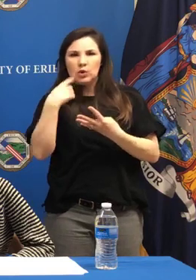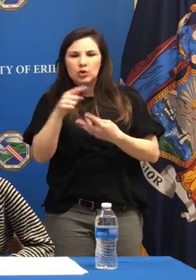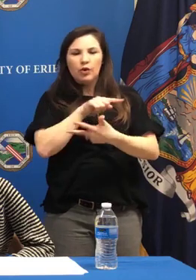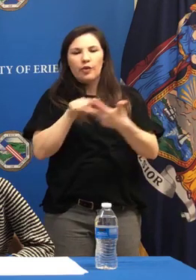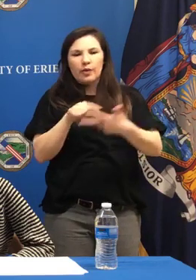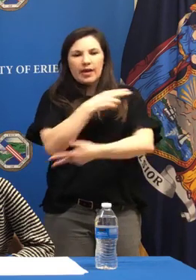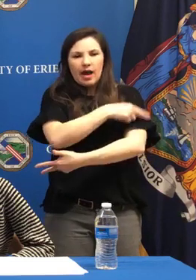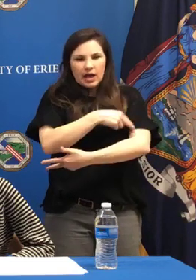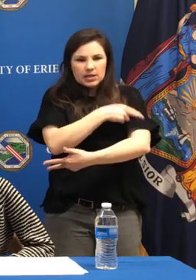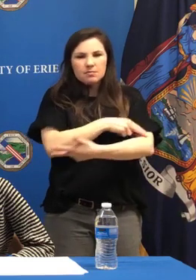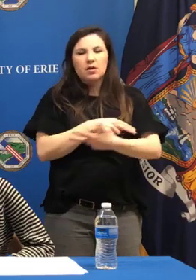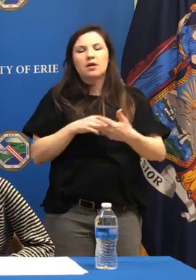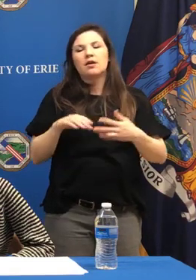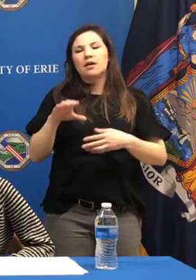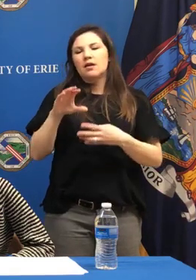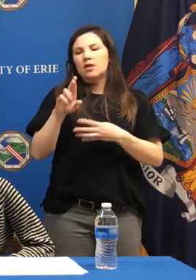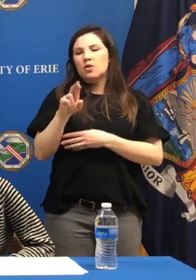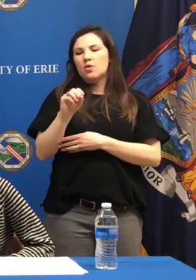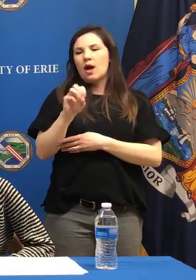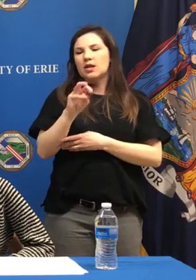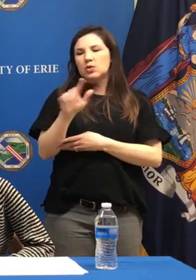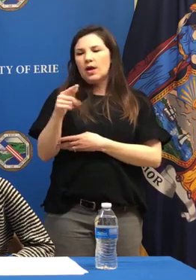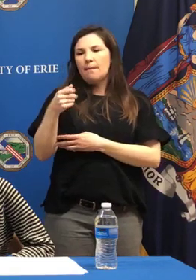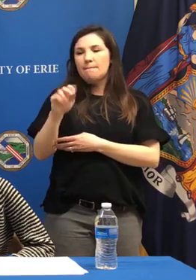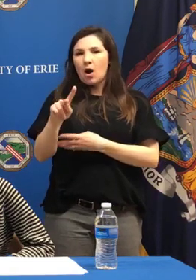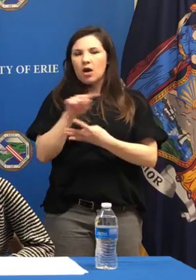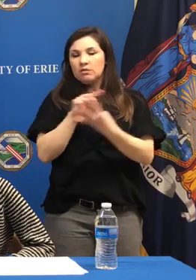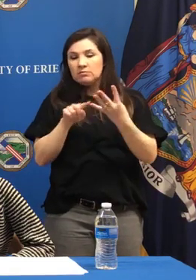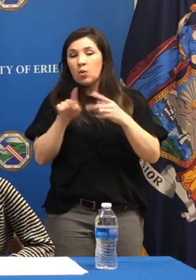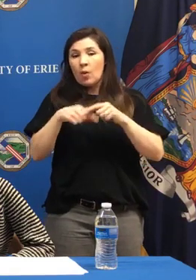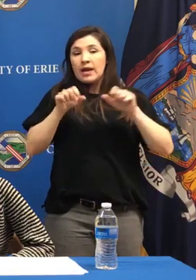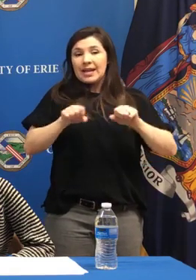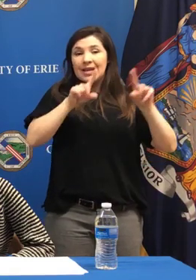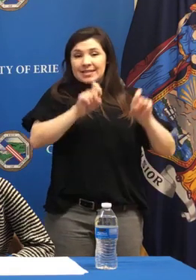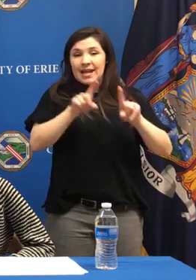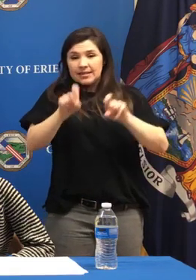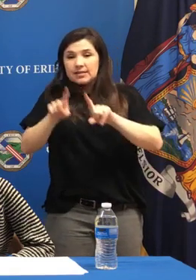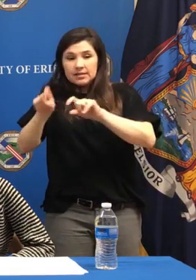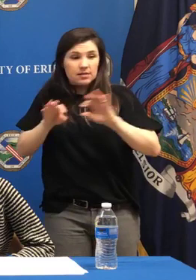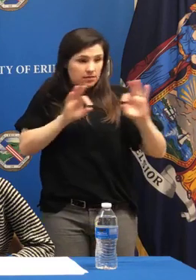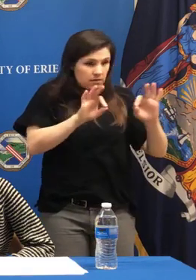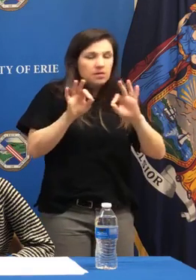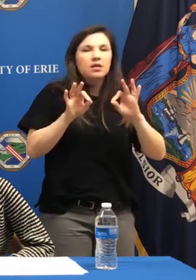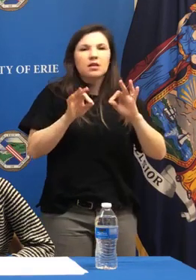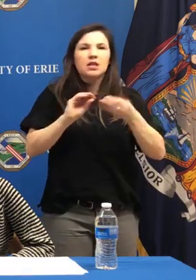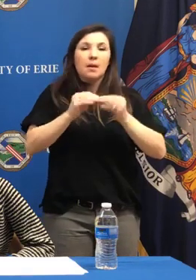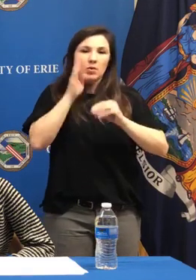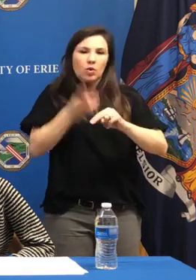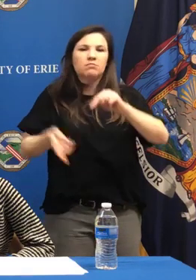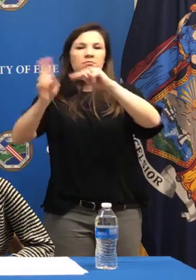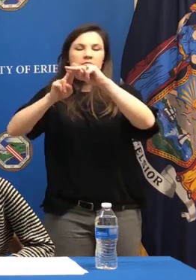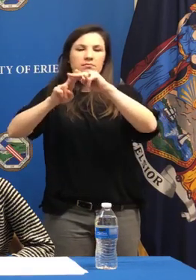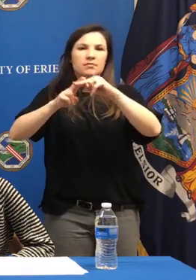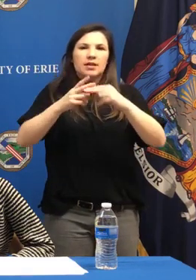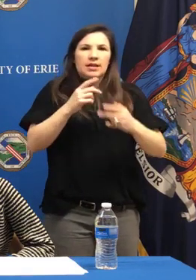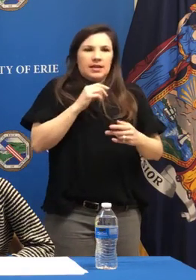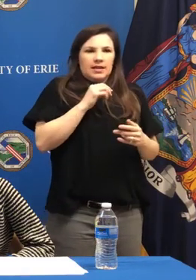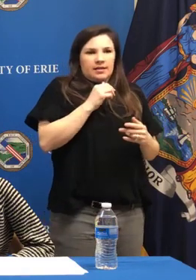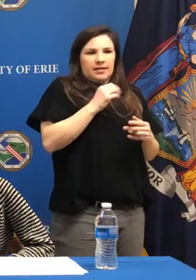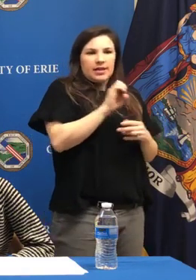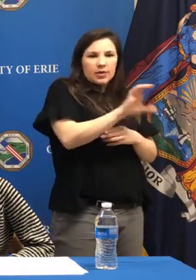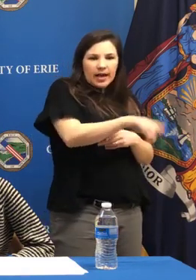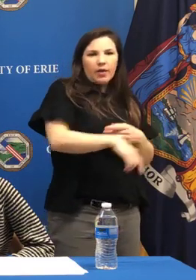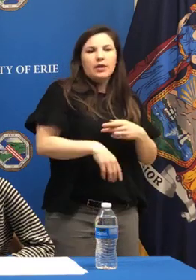the Roswell Park Cancer Institute, are able to do testing, we're expecting the numbers to jump for not just Erie County, but all of Western New